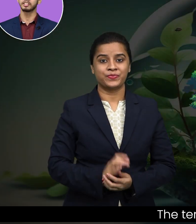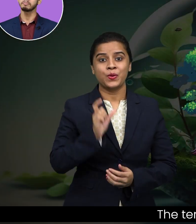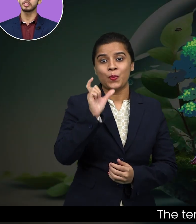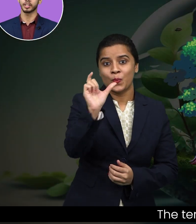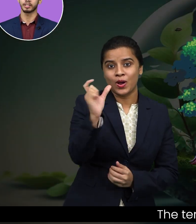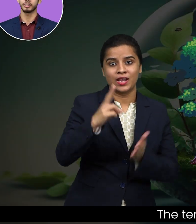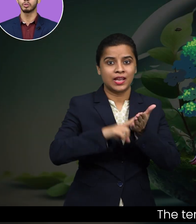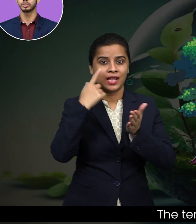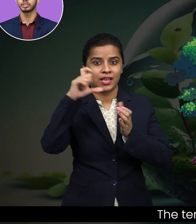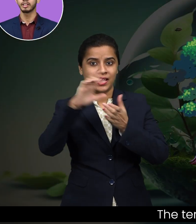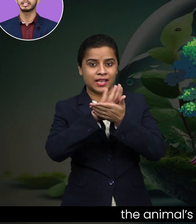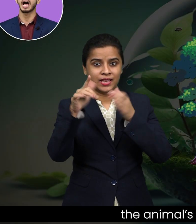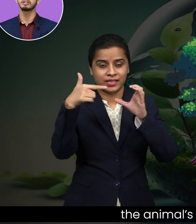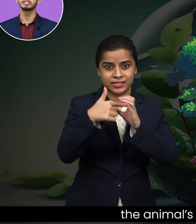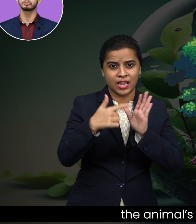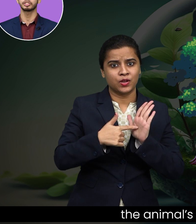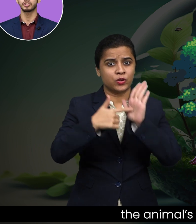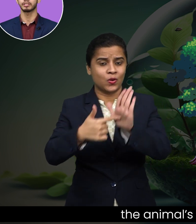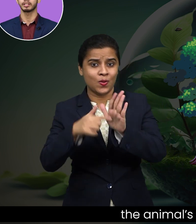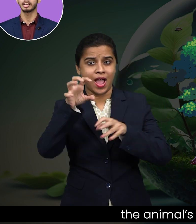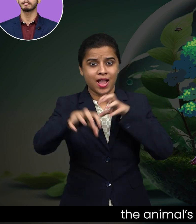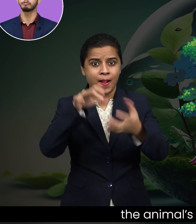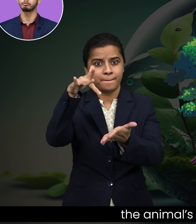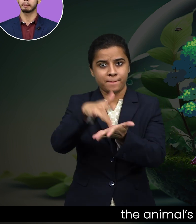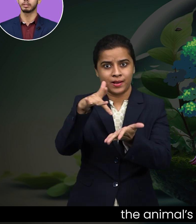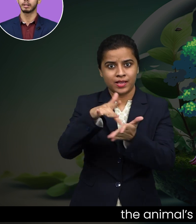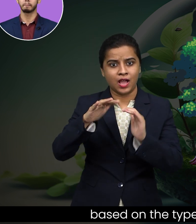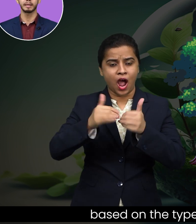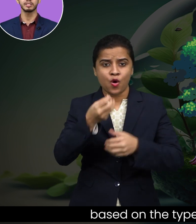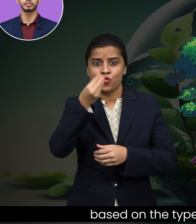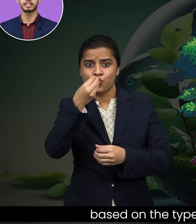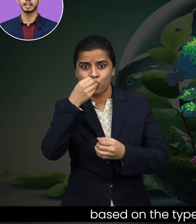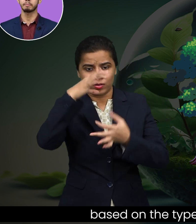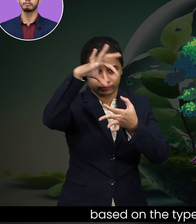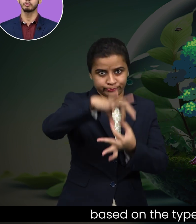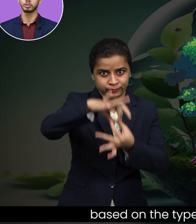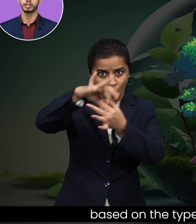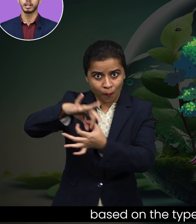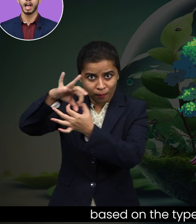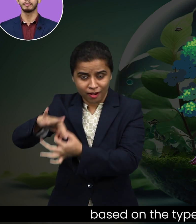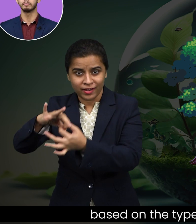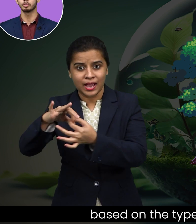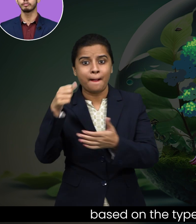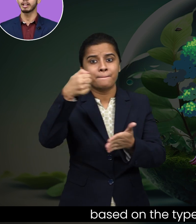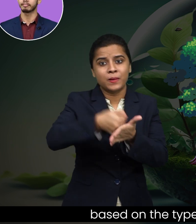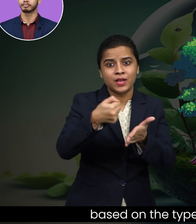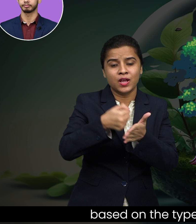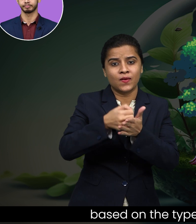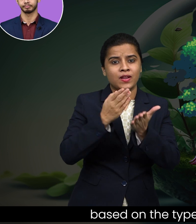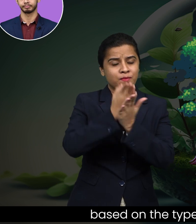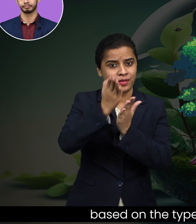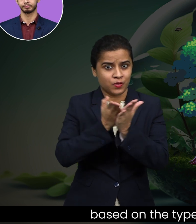The term niche denotes the animal's position in the food web based on the type of food and the mode of